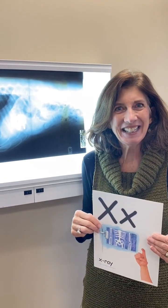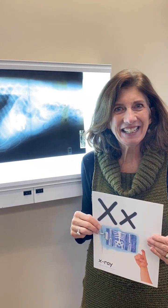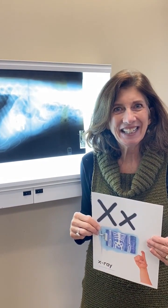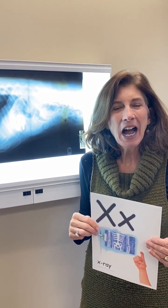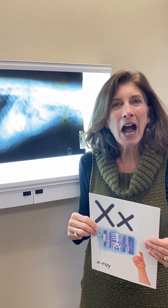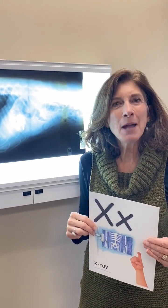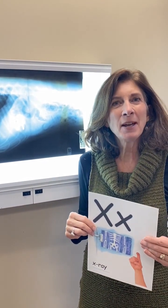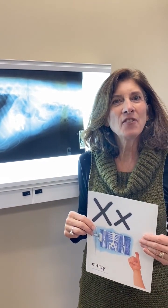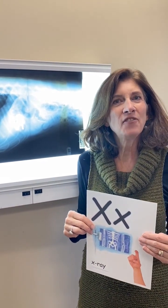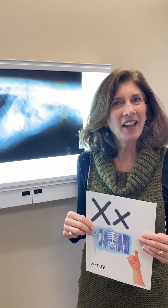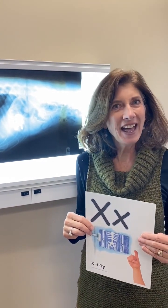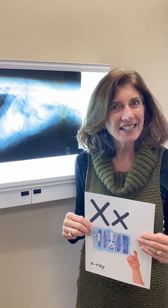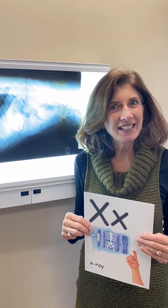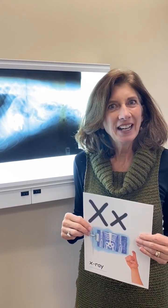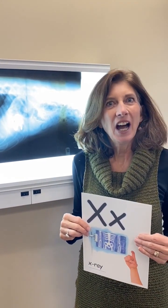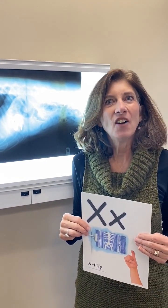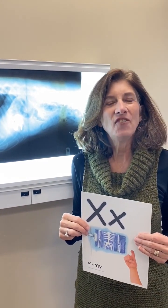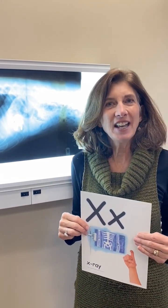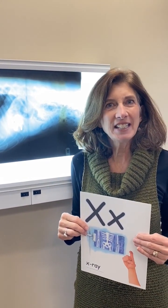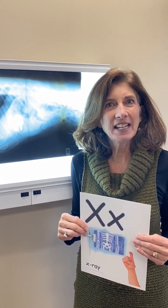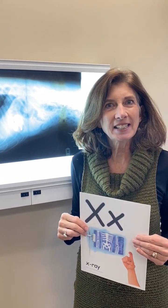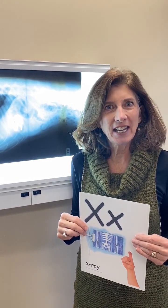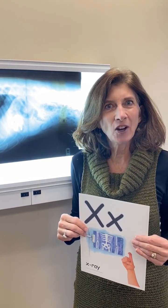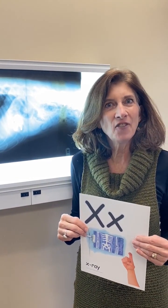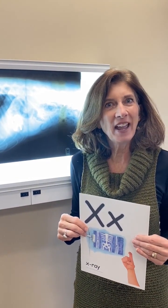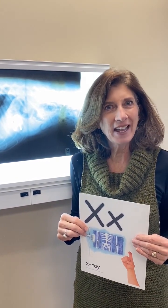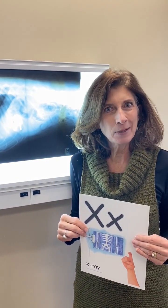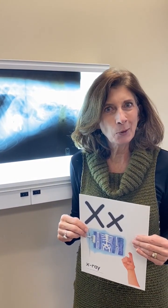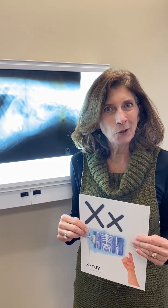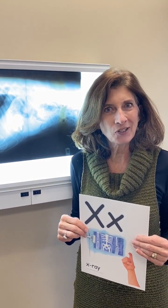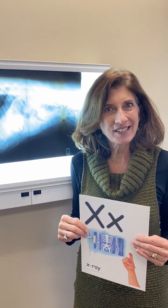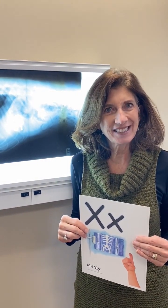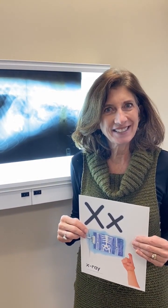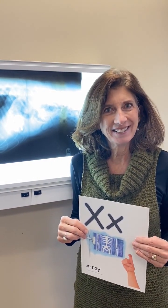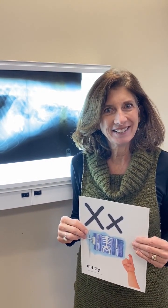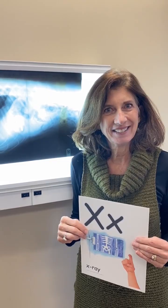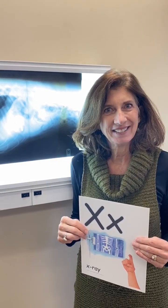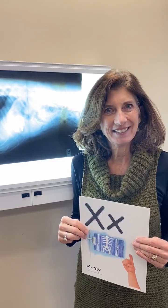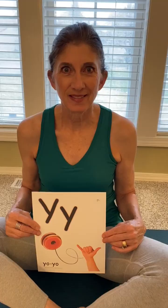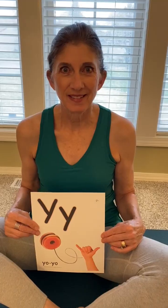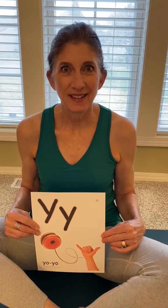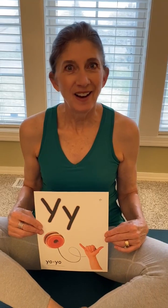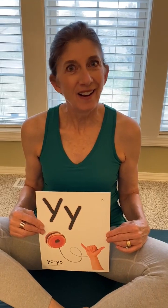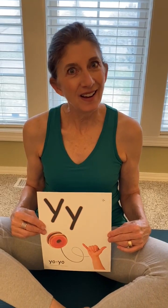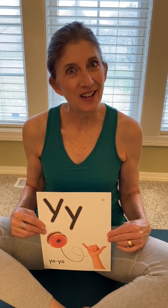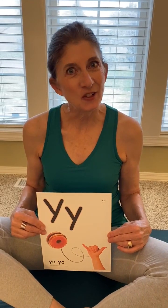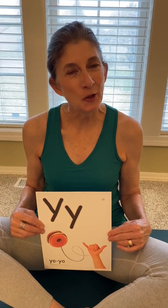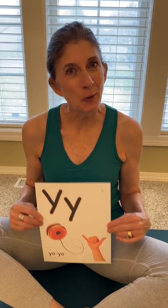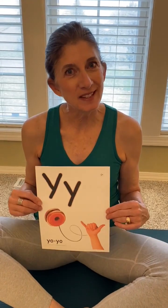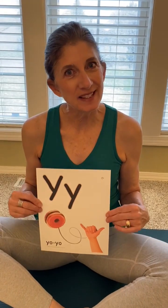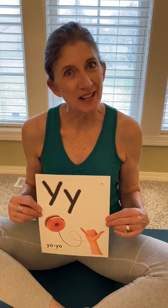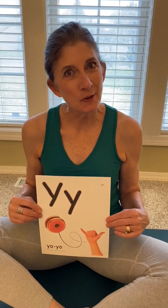crazy. I'm at a vet. A vet takes care of animals. Hi, do you know what this letter